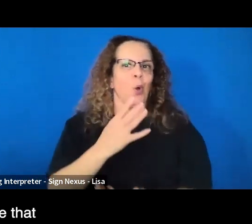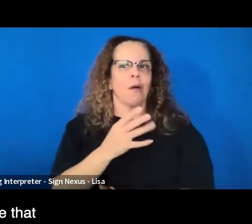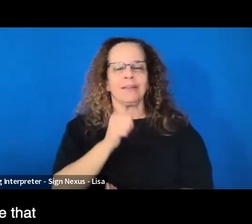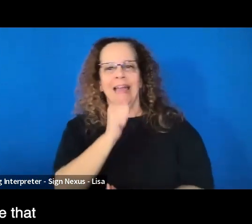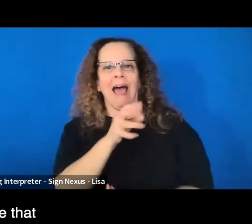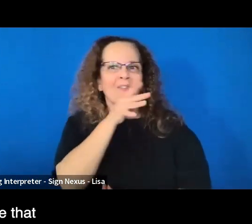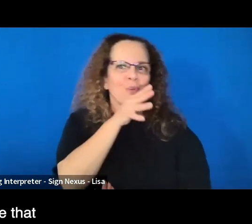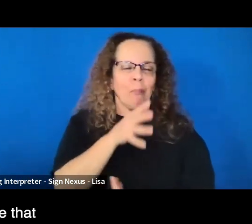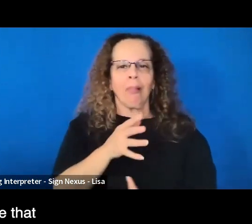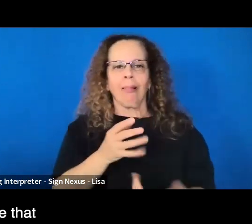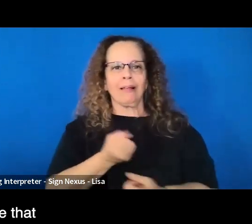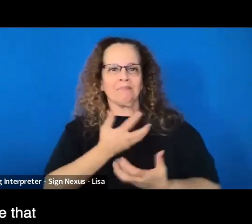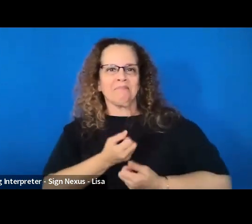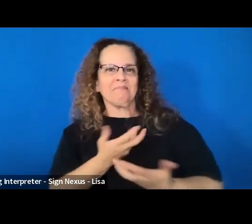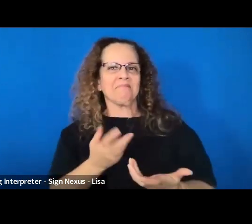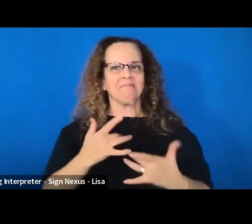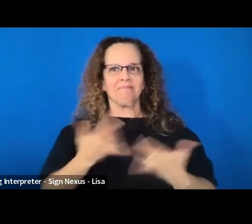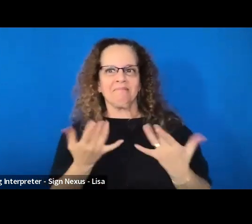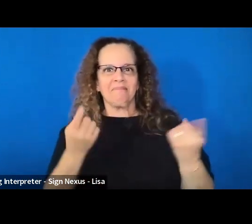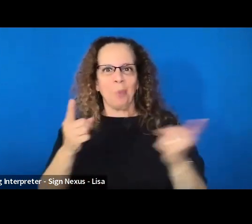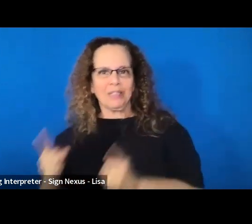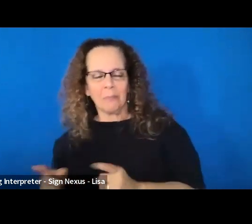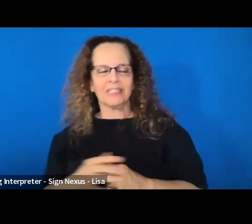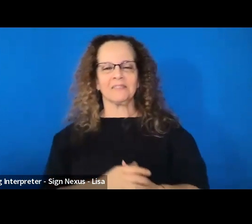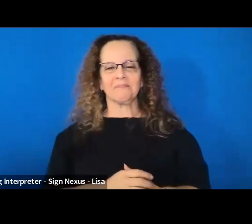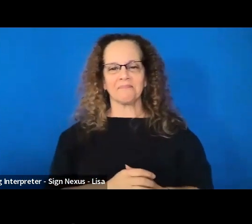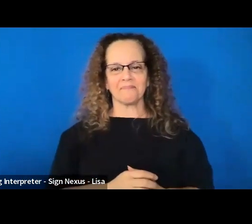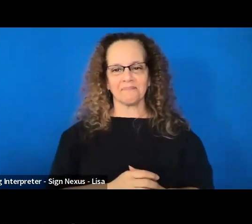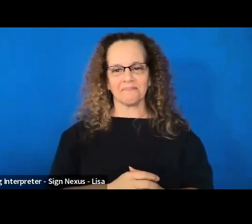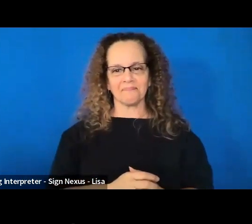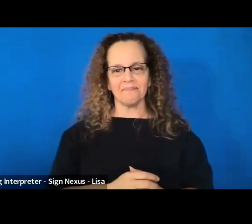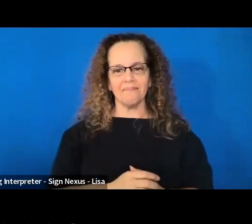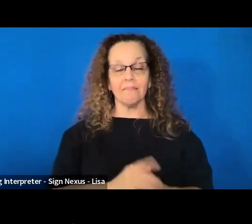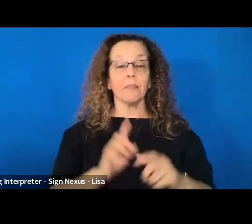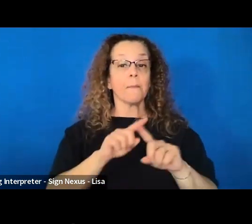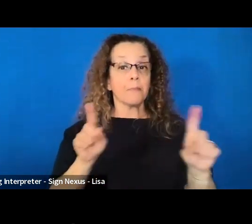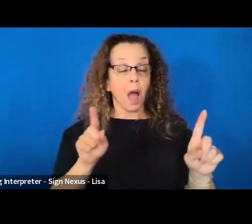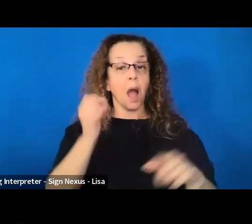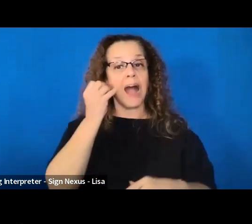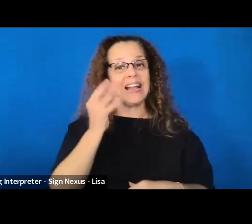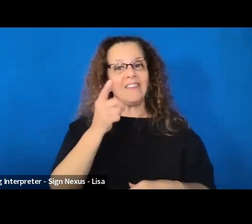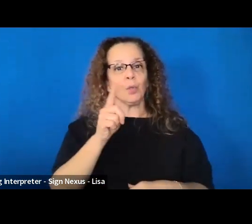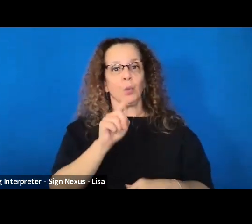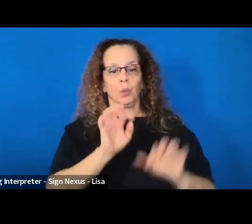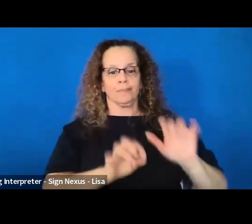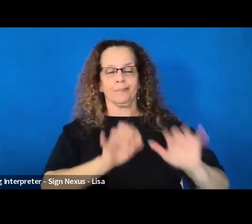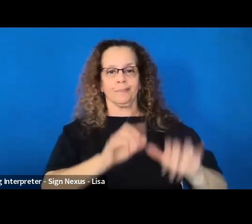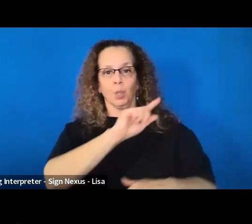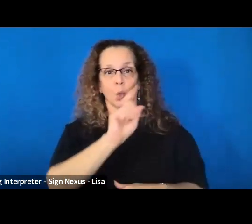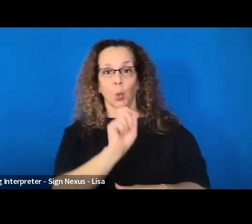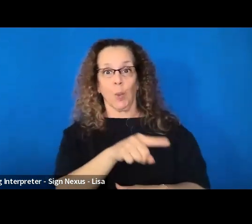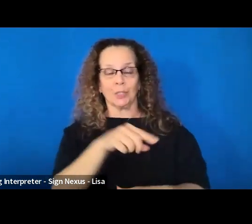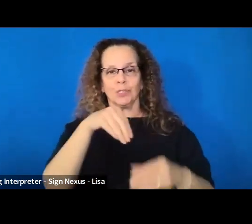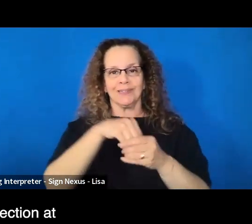or anything like that with what's going on. But if you submit something in the Q&A, we will answer as many